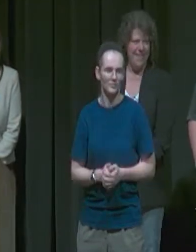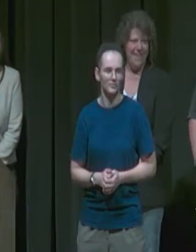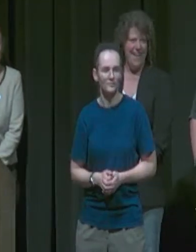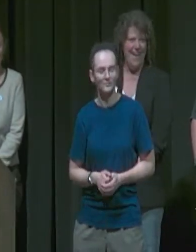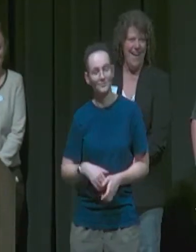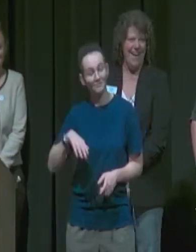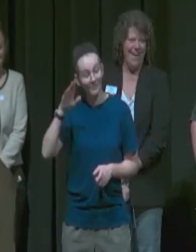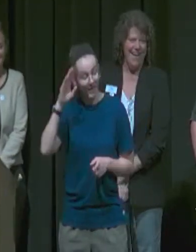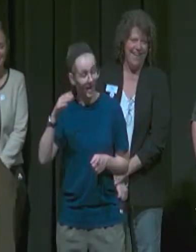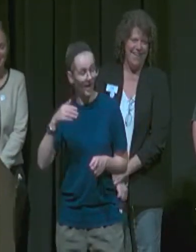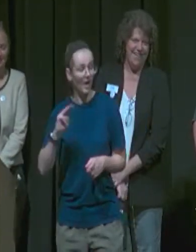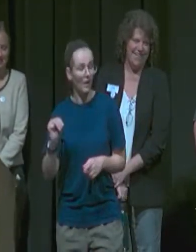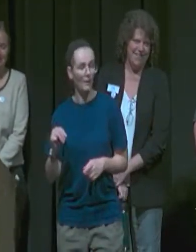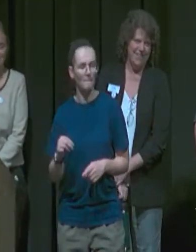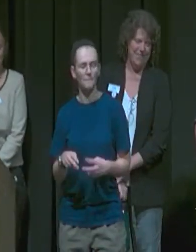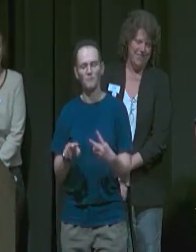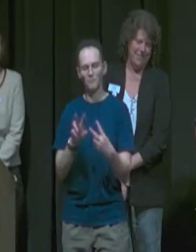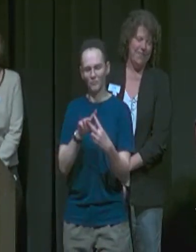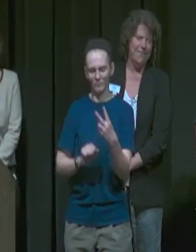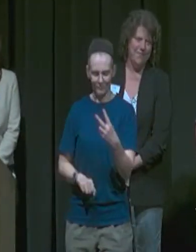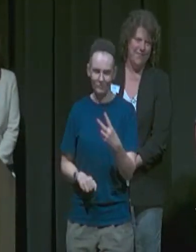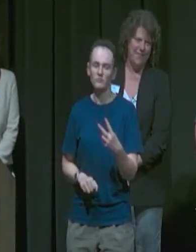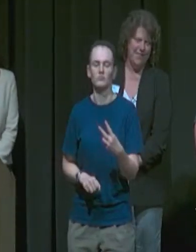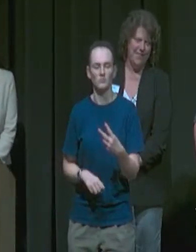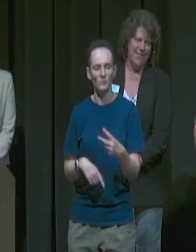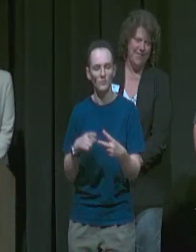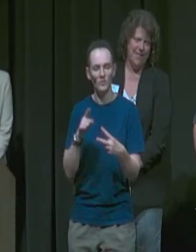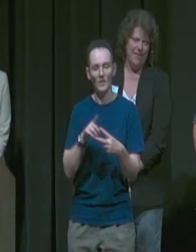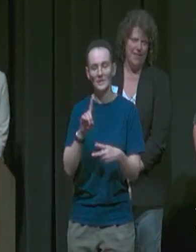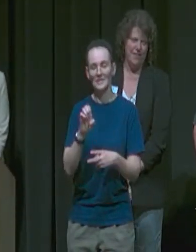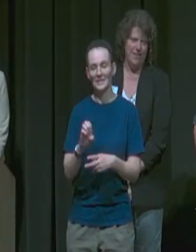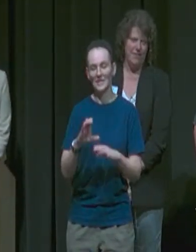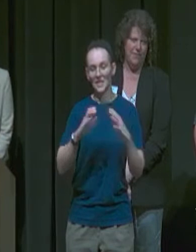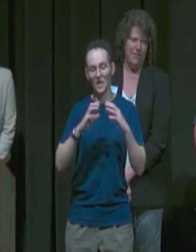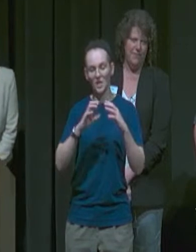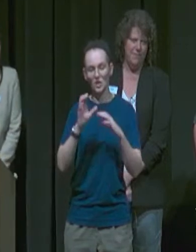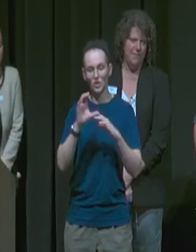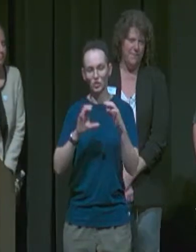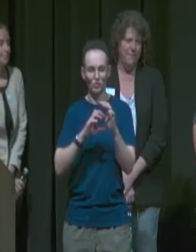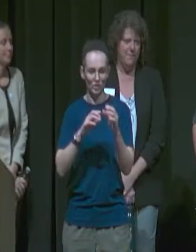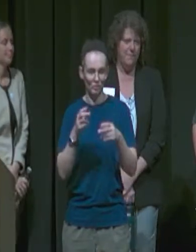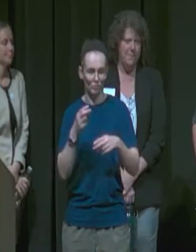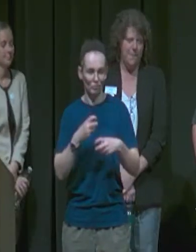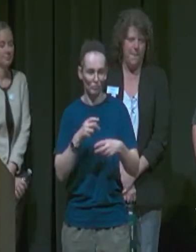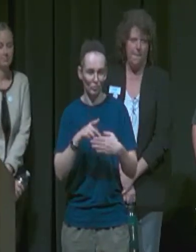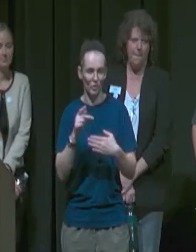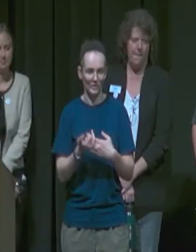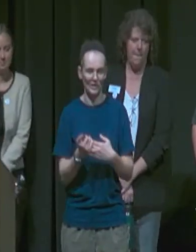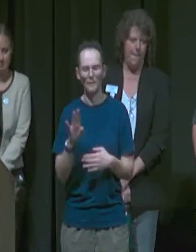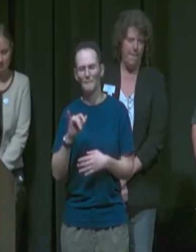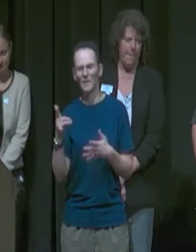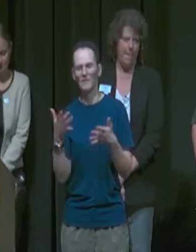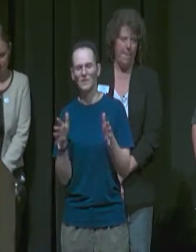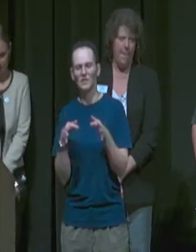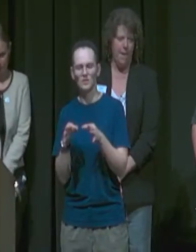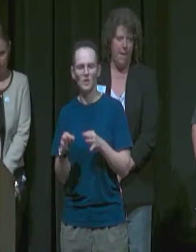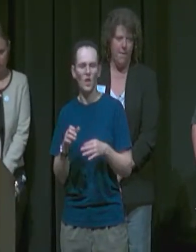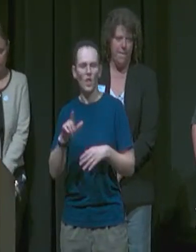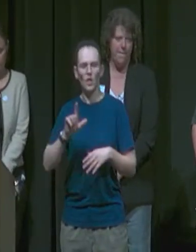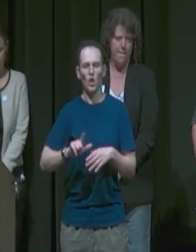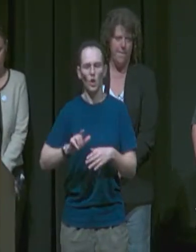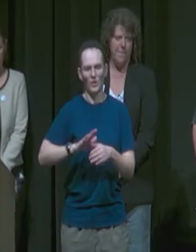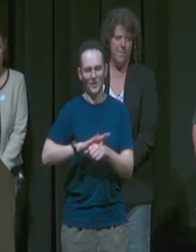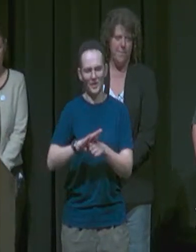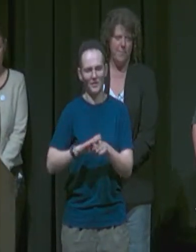Hi. Two-part question. For the deconstruction project, as Bill was discussing, the lower portion of the falls,